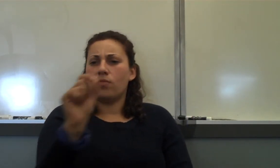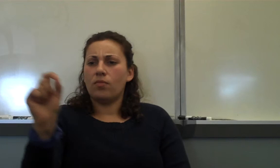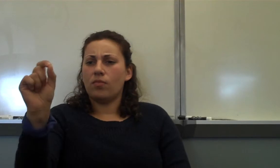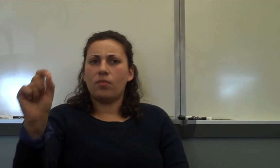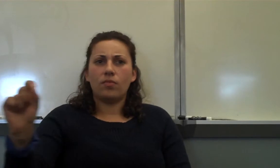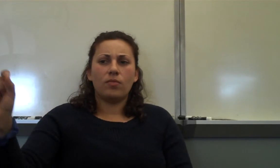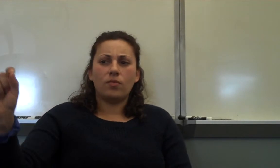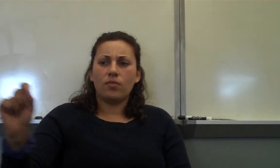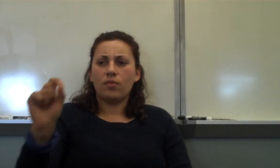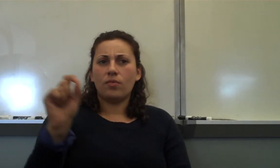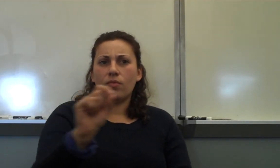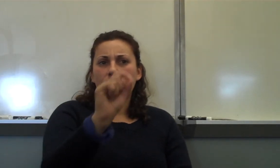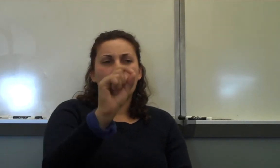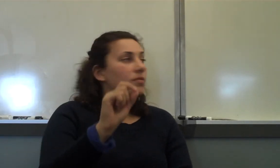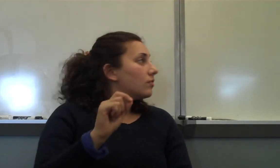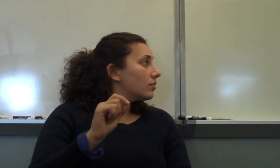over 270.